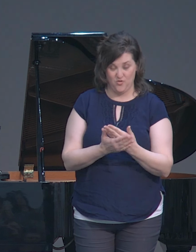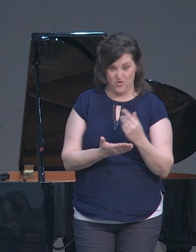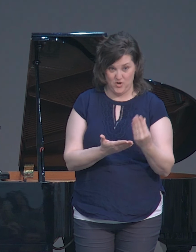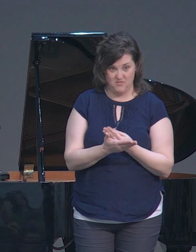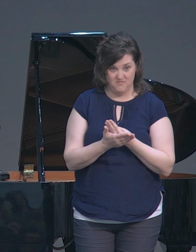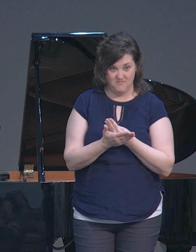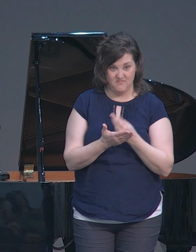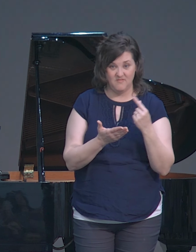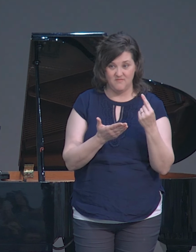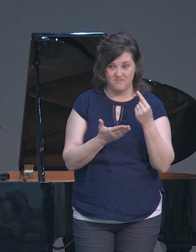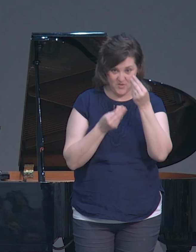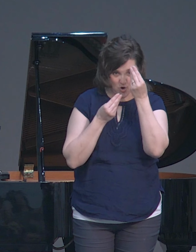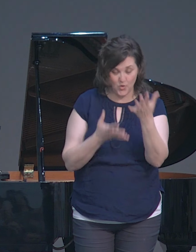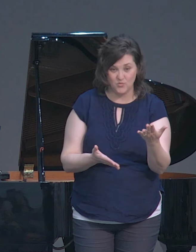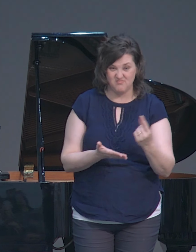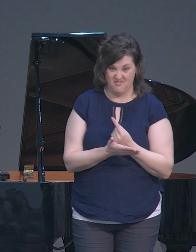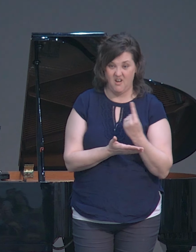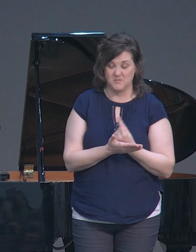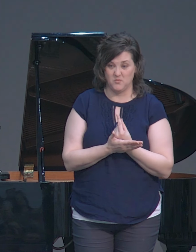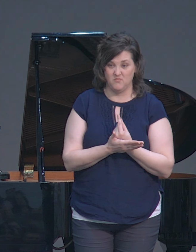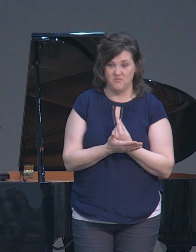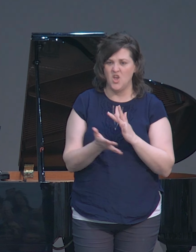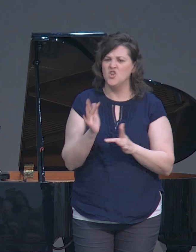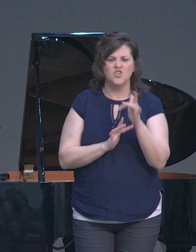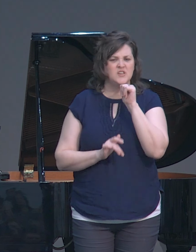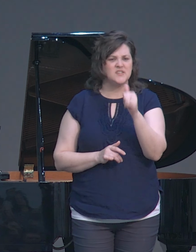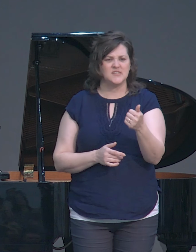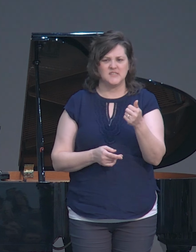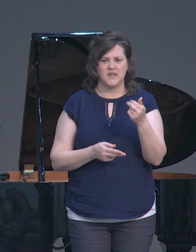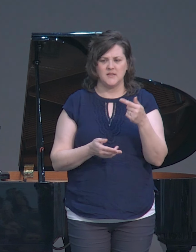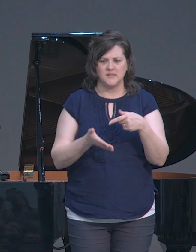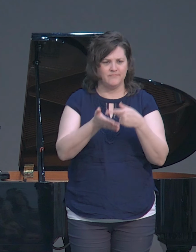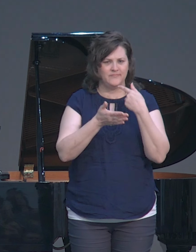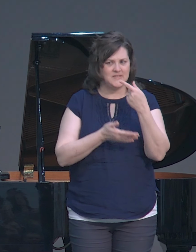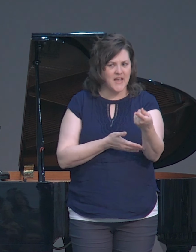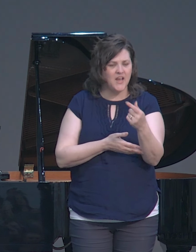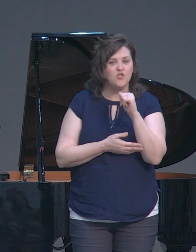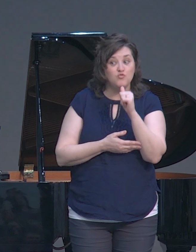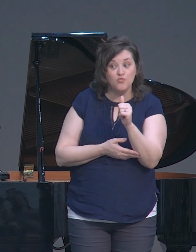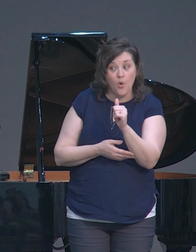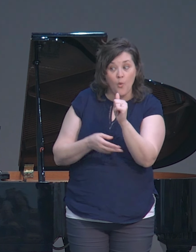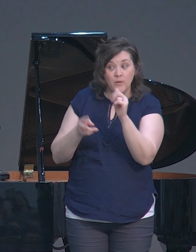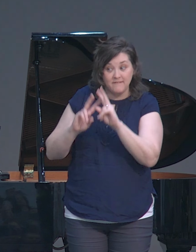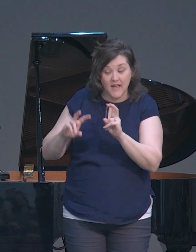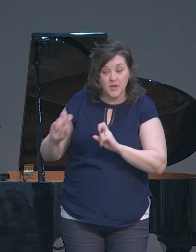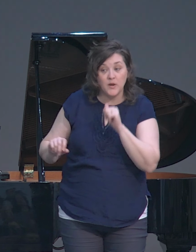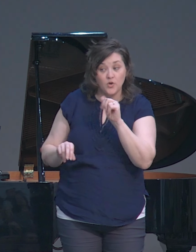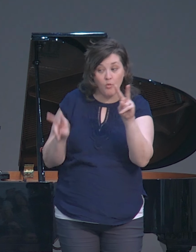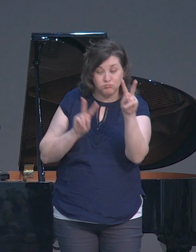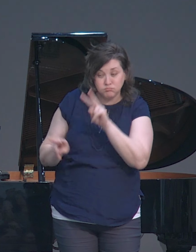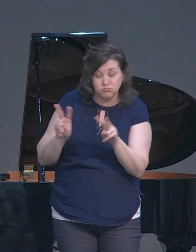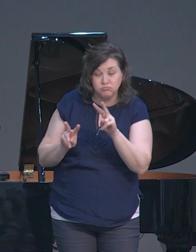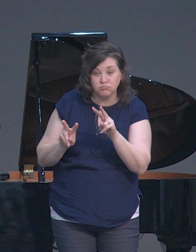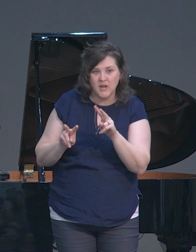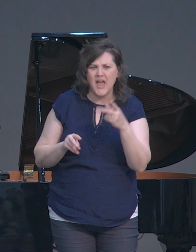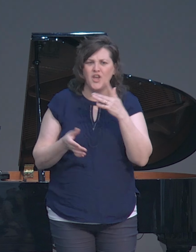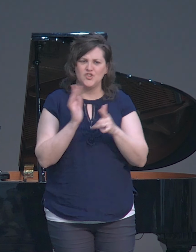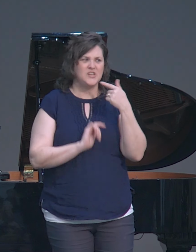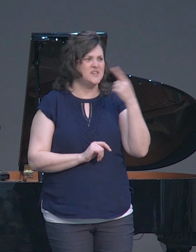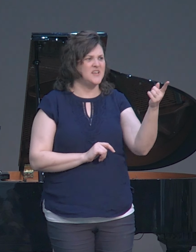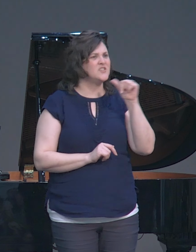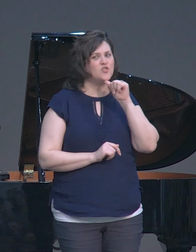So Jesus doesn't call for us to not evaluate and not be discerning. He calls us not to condemn. That's